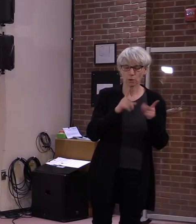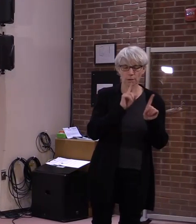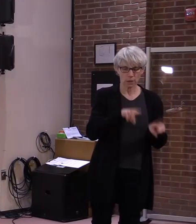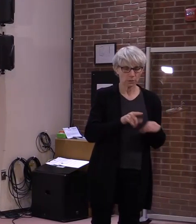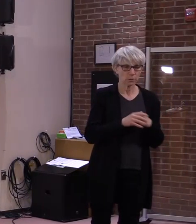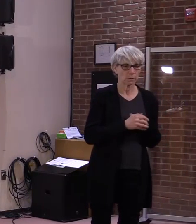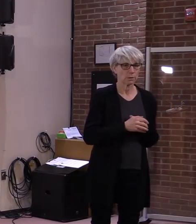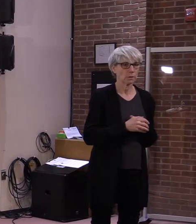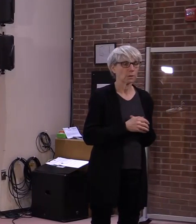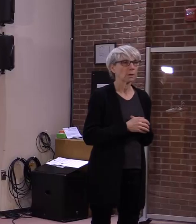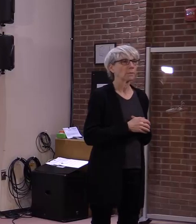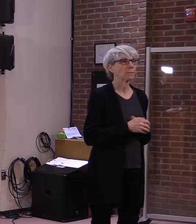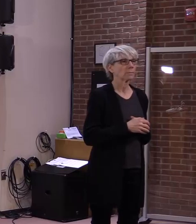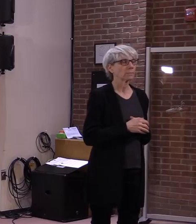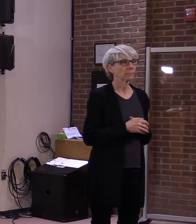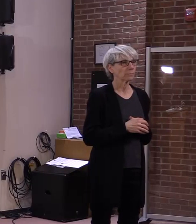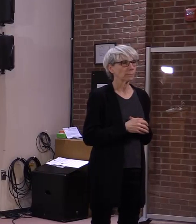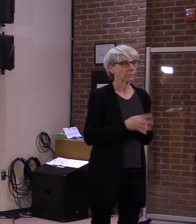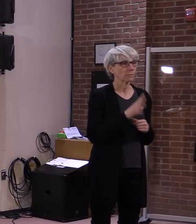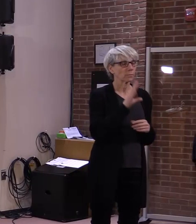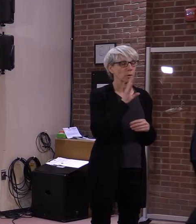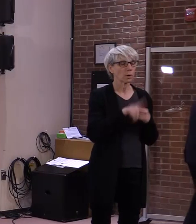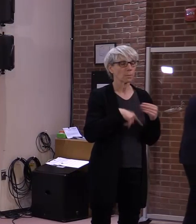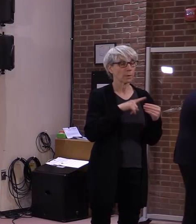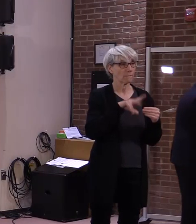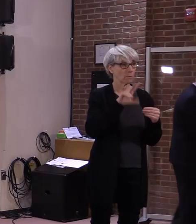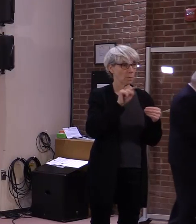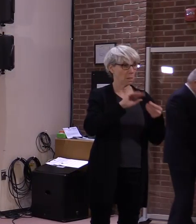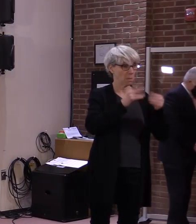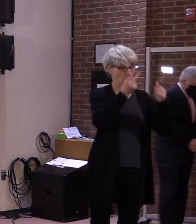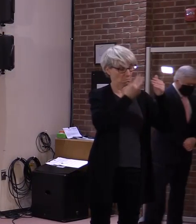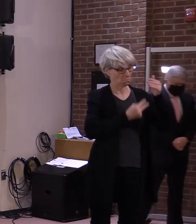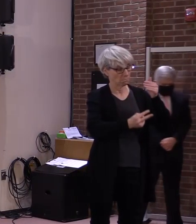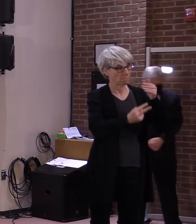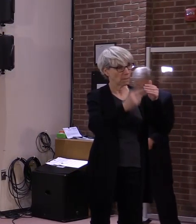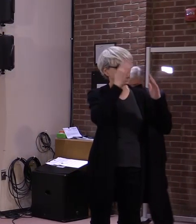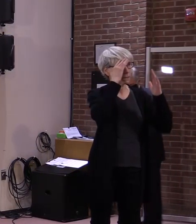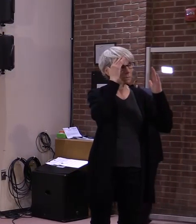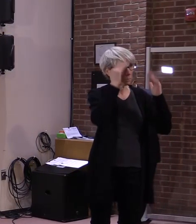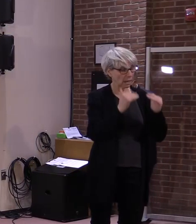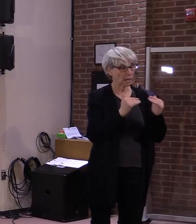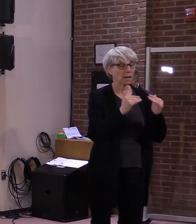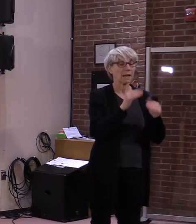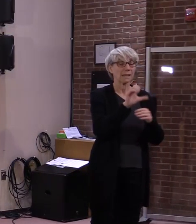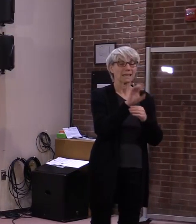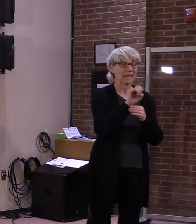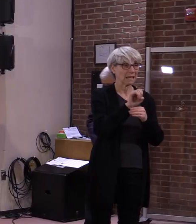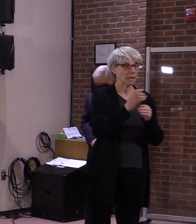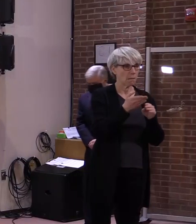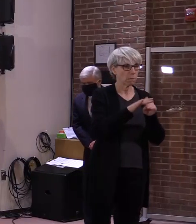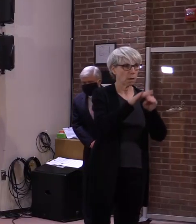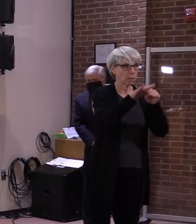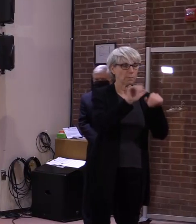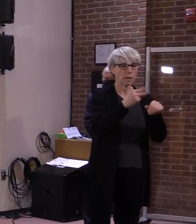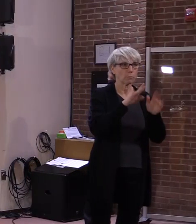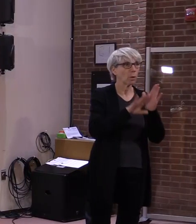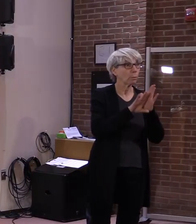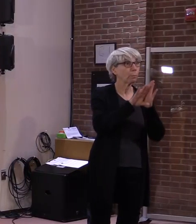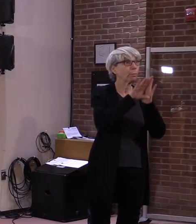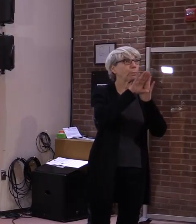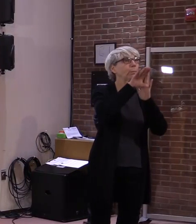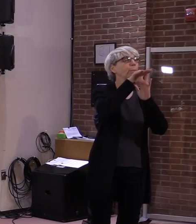you supplied today with the Vermont forecast and showing it increasing through the month of April, I was curious for a little